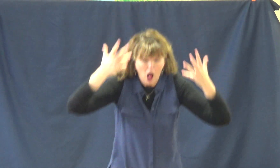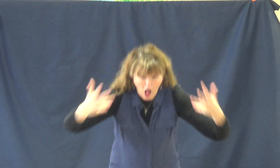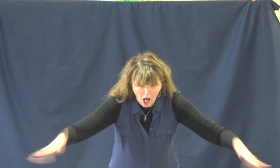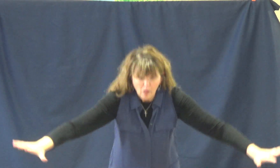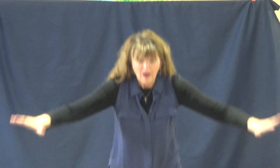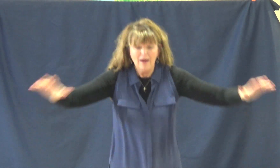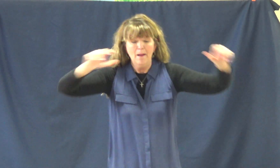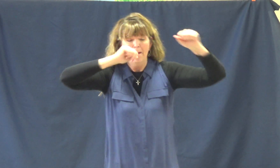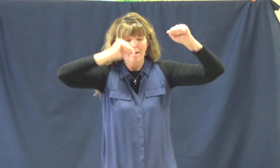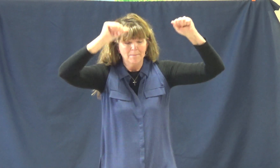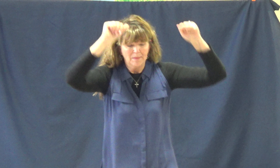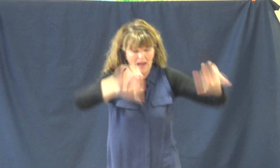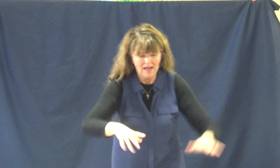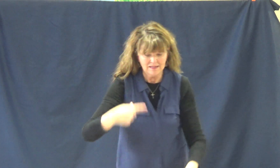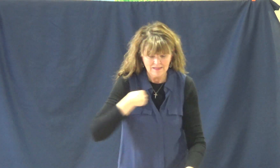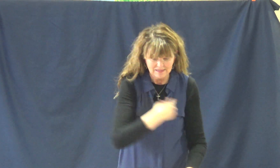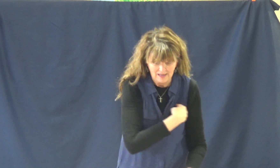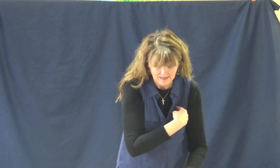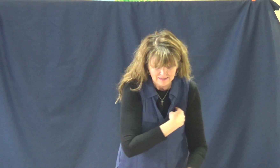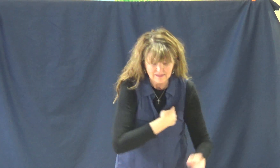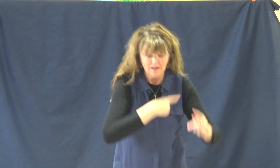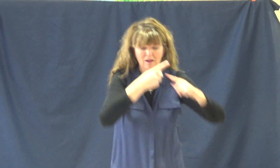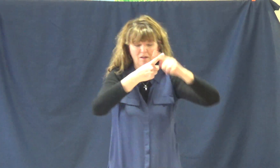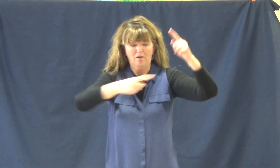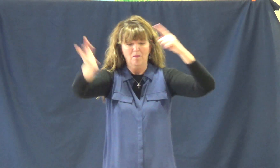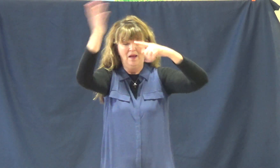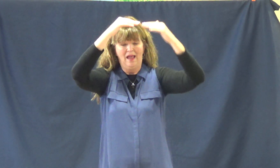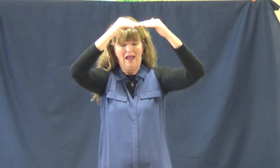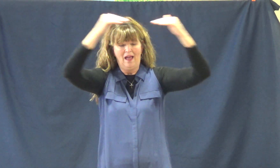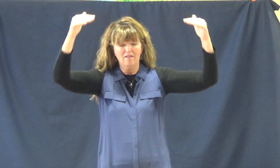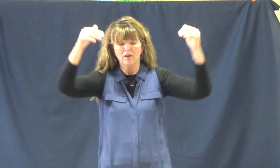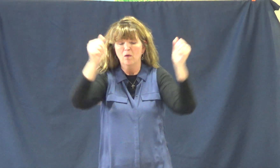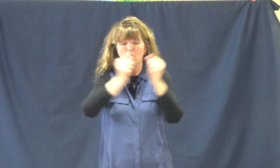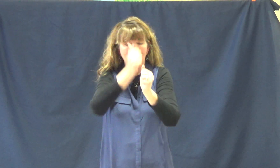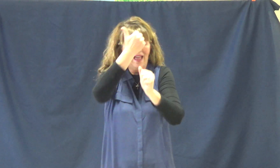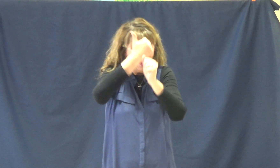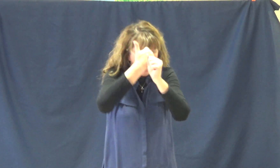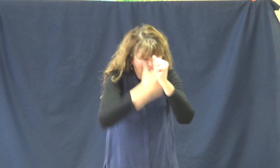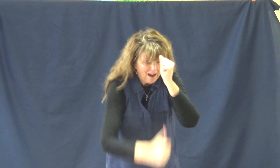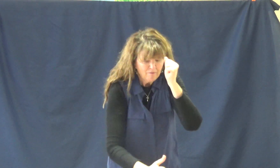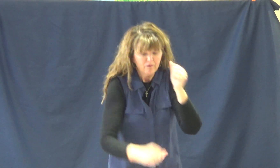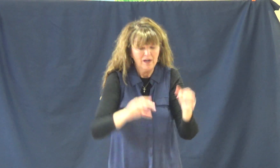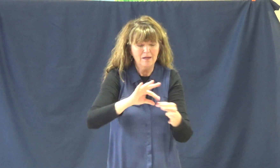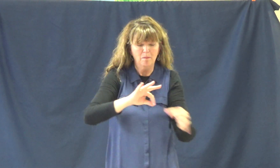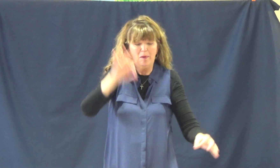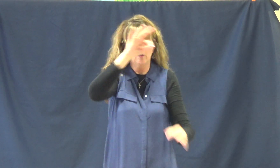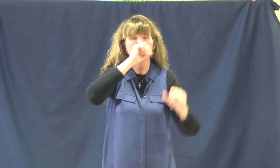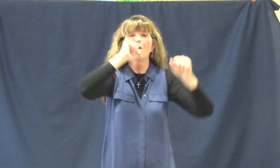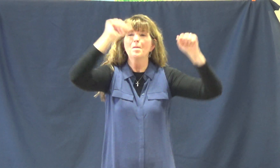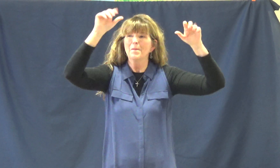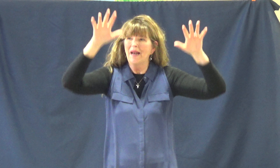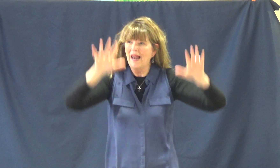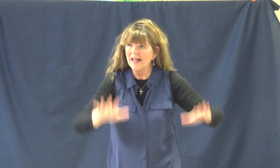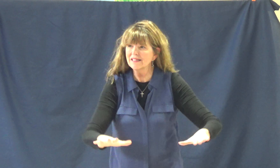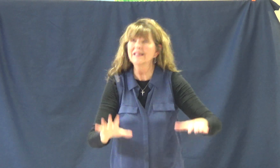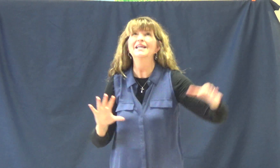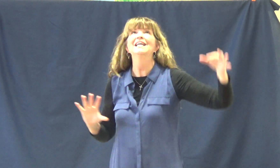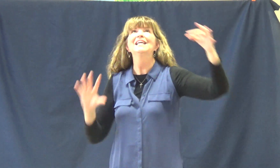who has blessed us in the heavenly realms with every spiritual blessing